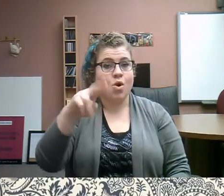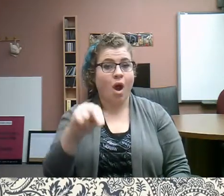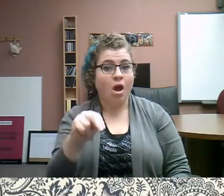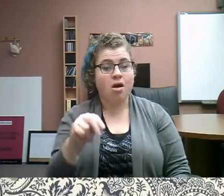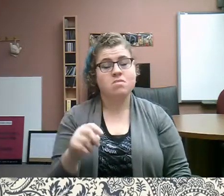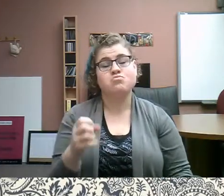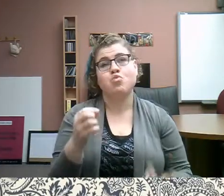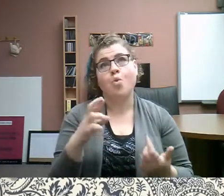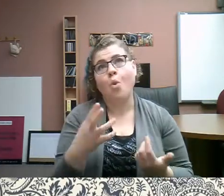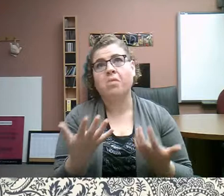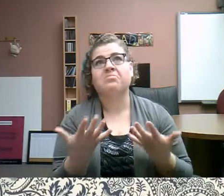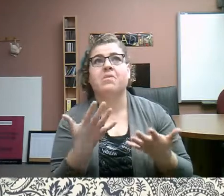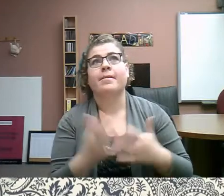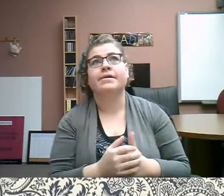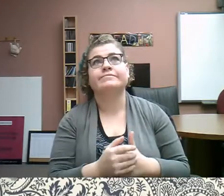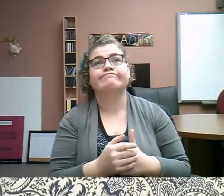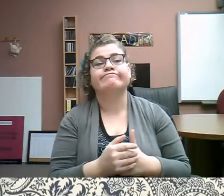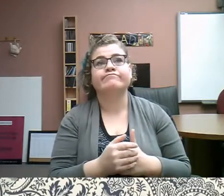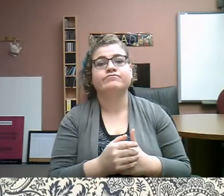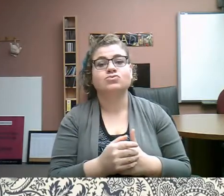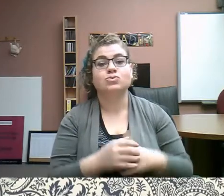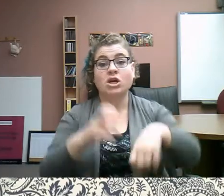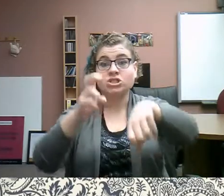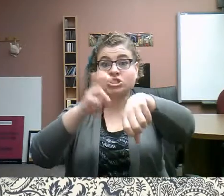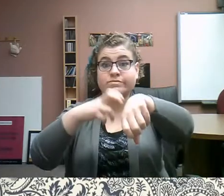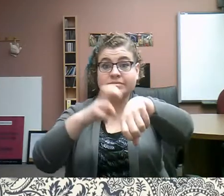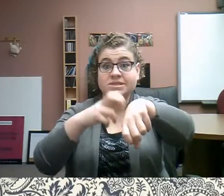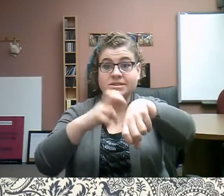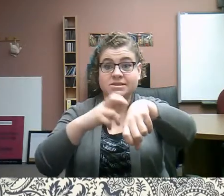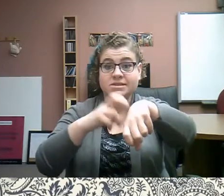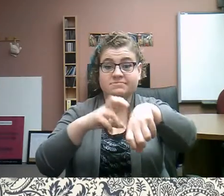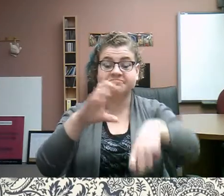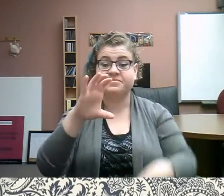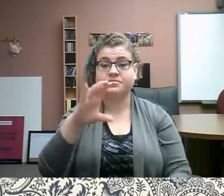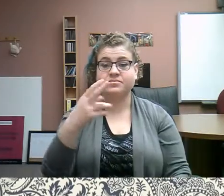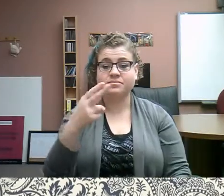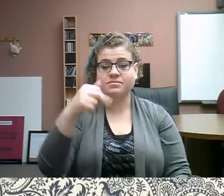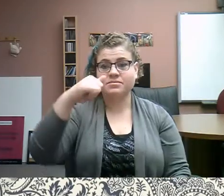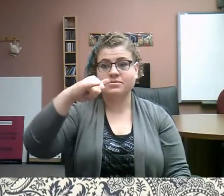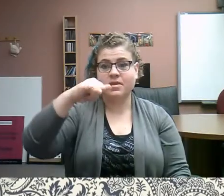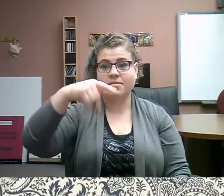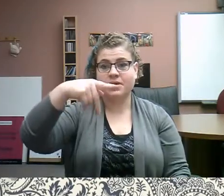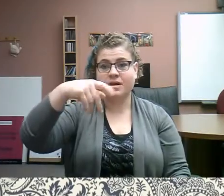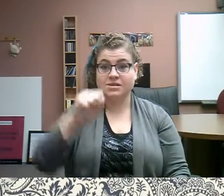That's the sign for popcorn. Or maybe some chips.